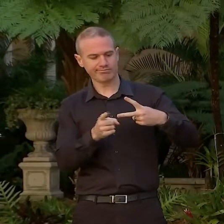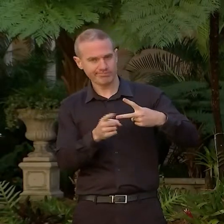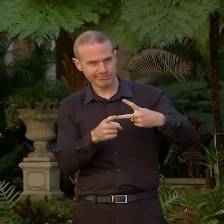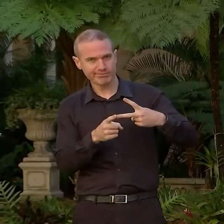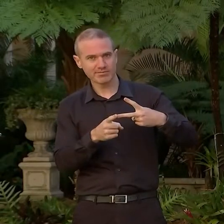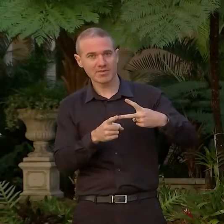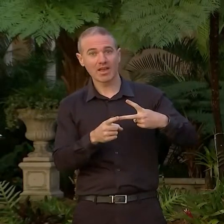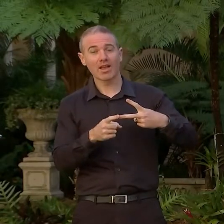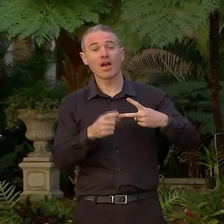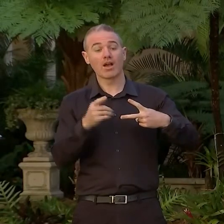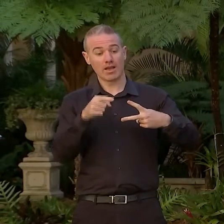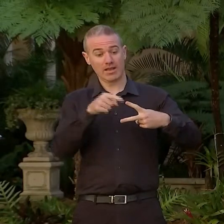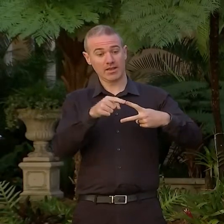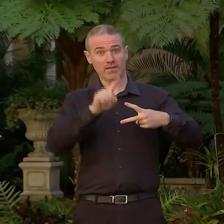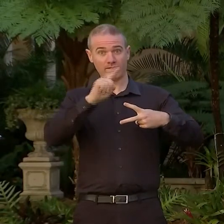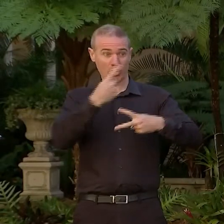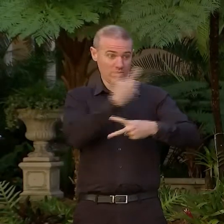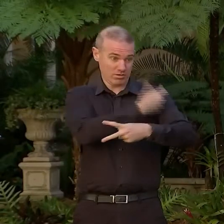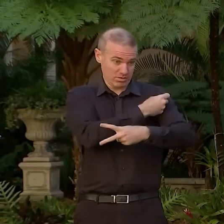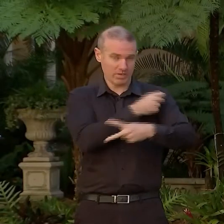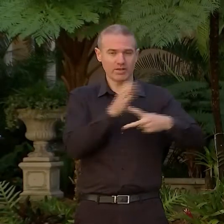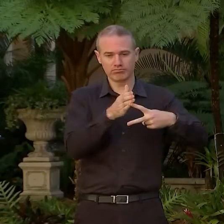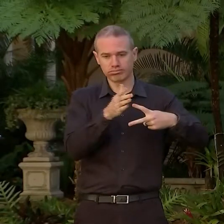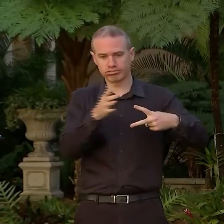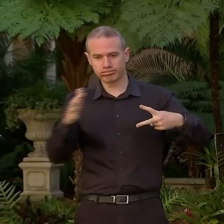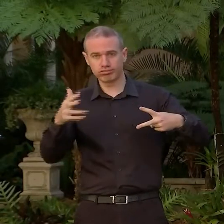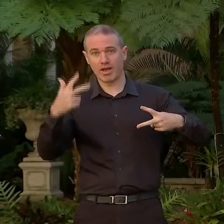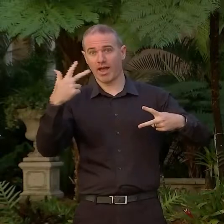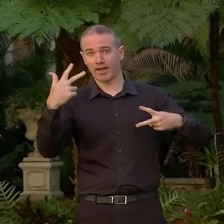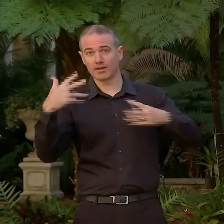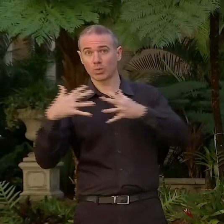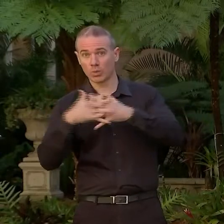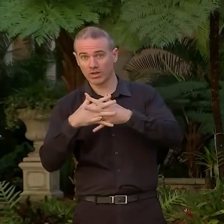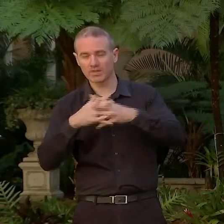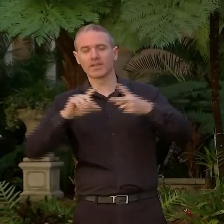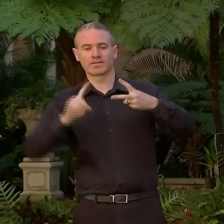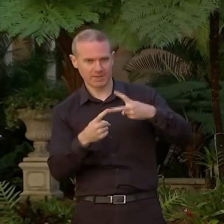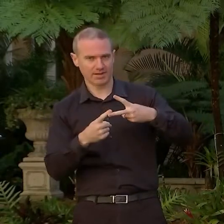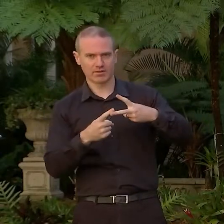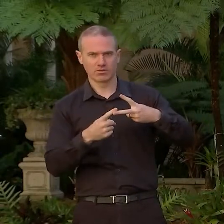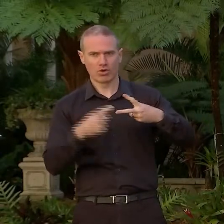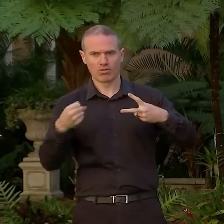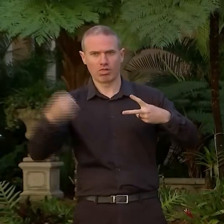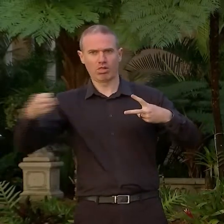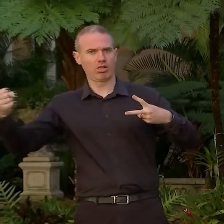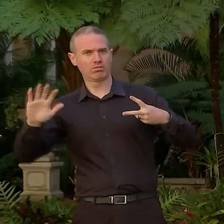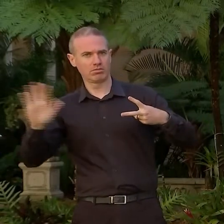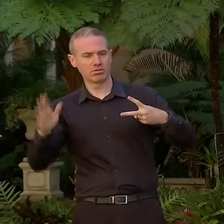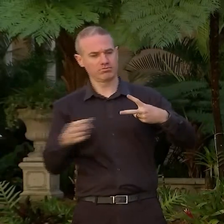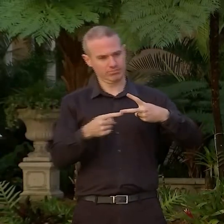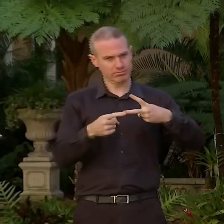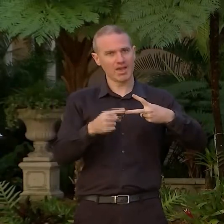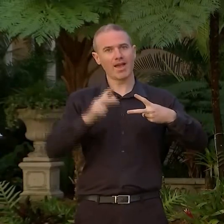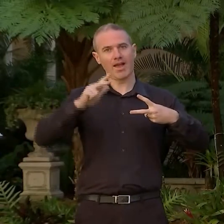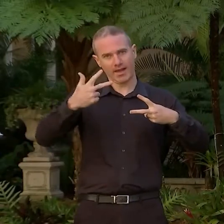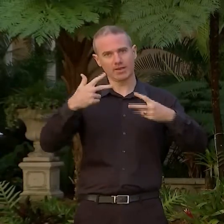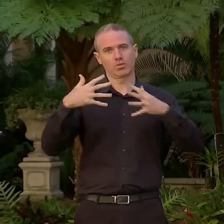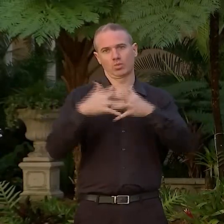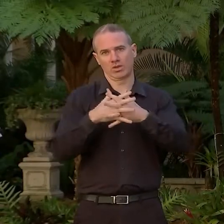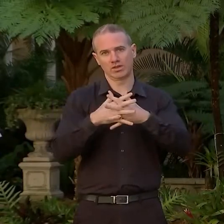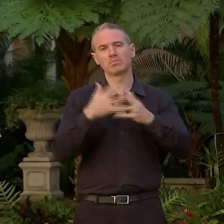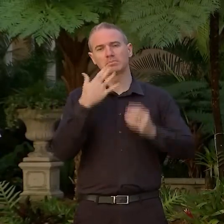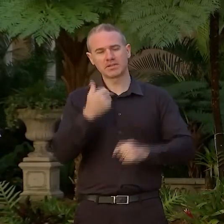8-week mark. Don't wait till 12 weeks now. Come forward and see if you can get your second dose as soon as